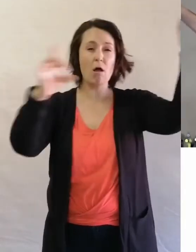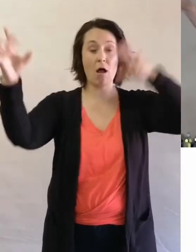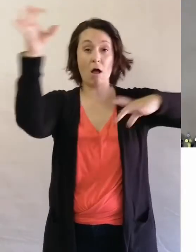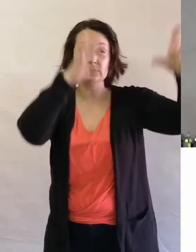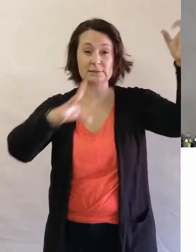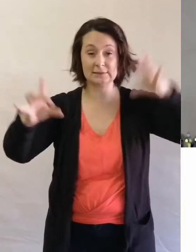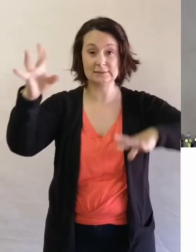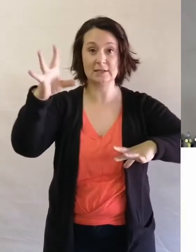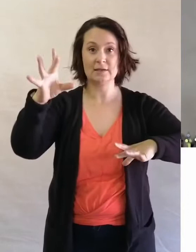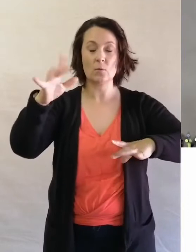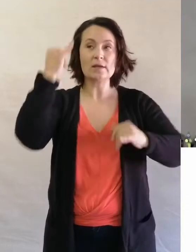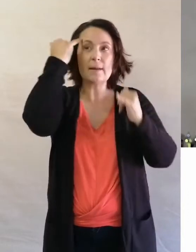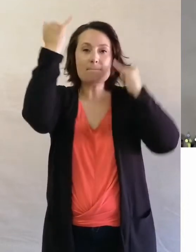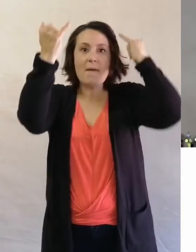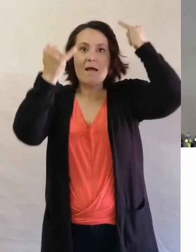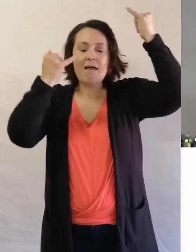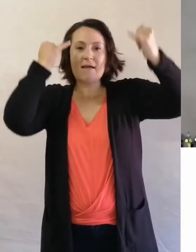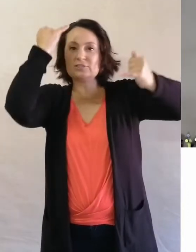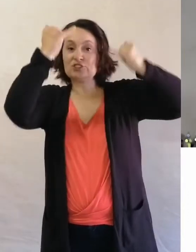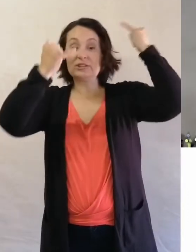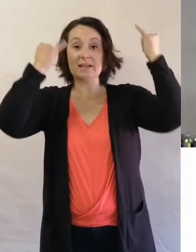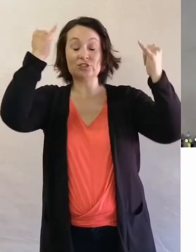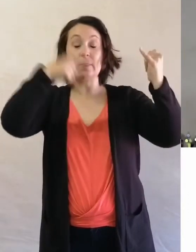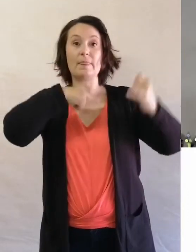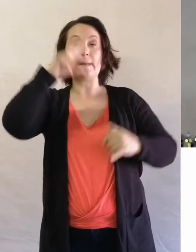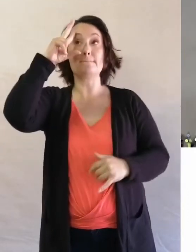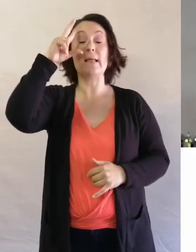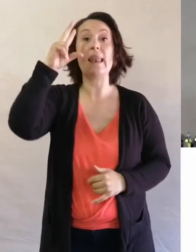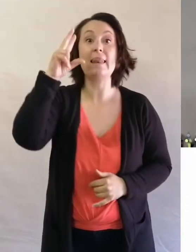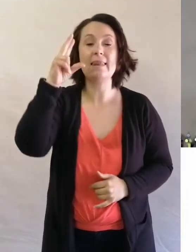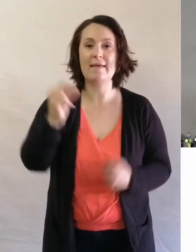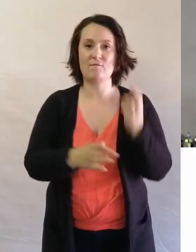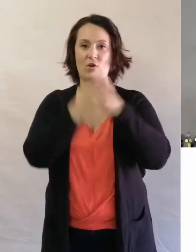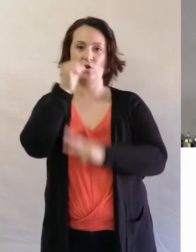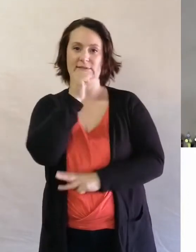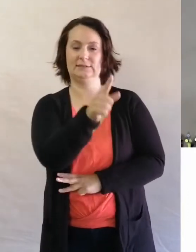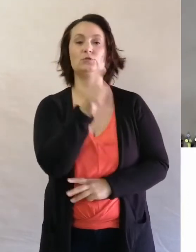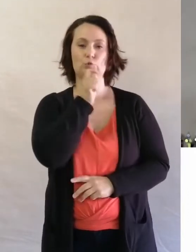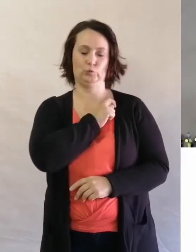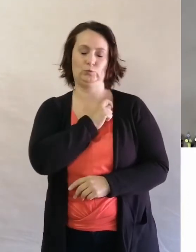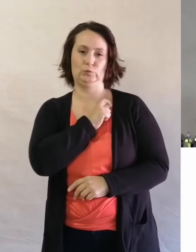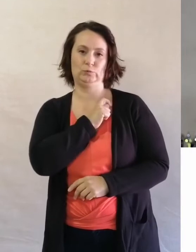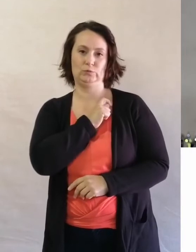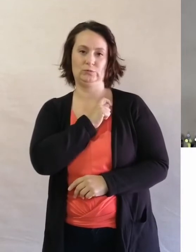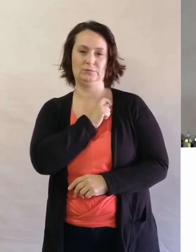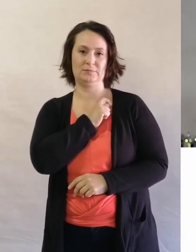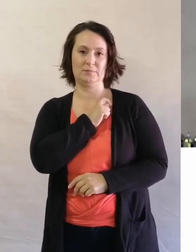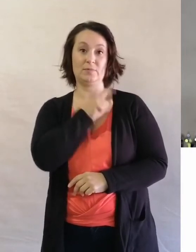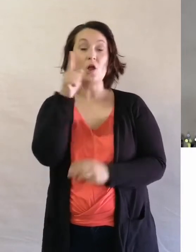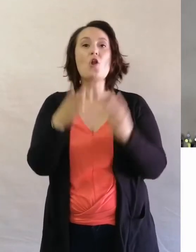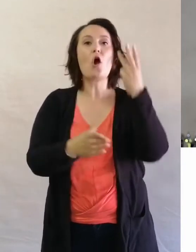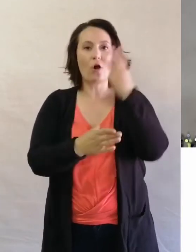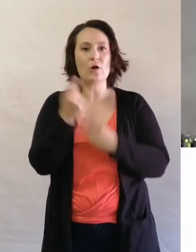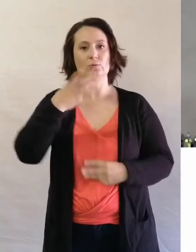doing? He was firing up his imagination to believe that what God had said over him was true. And I believe that's what God's wanting to